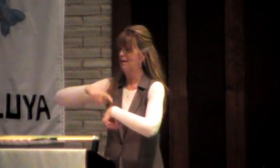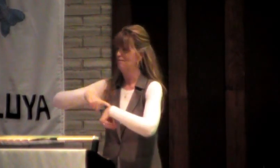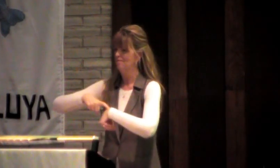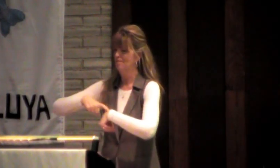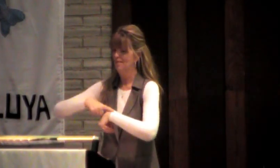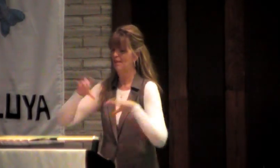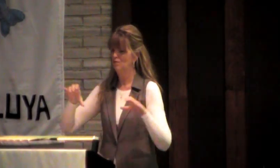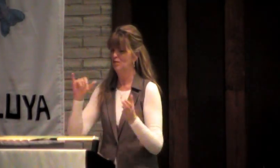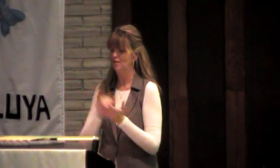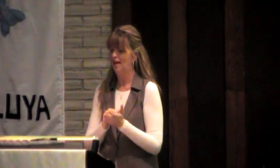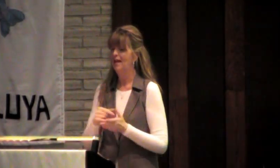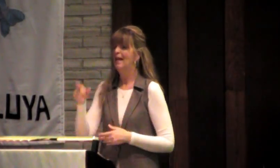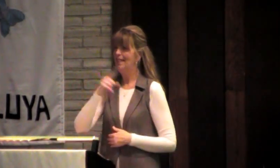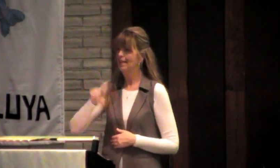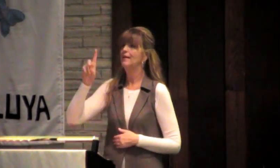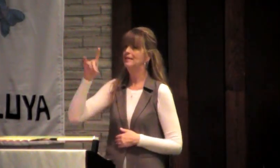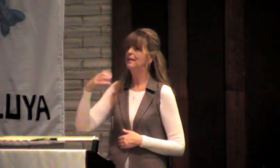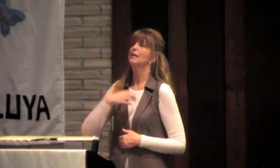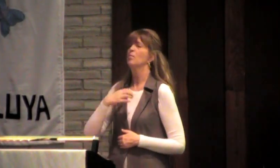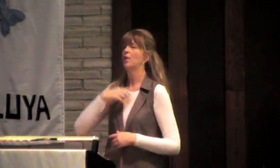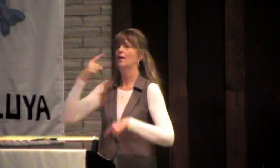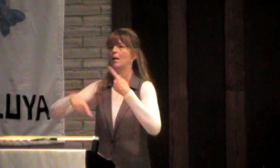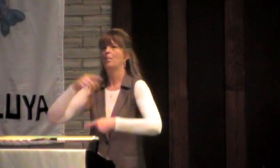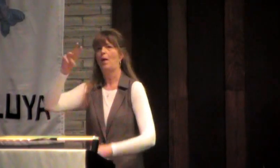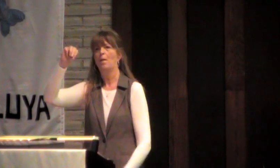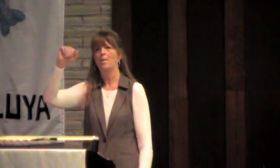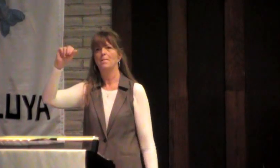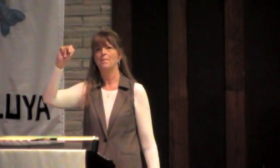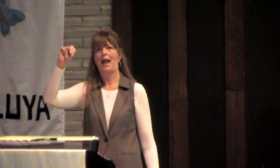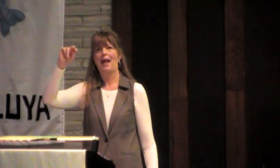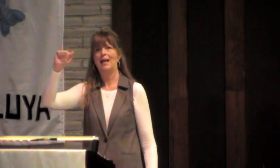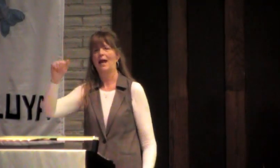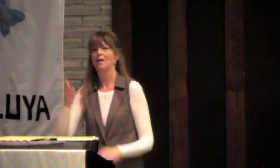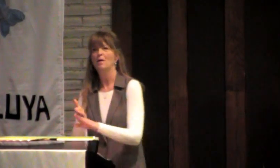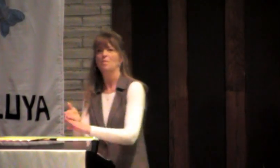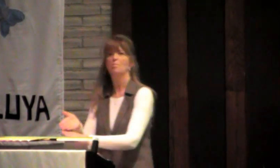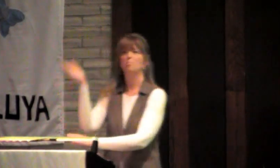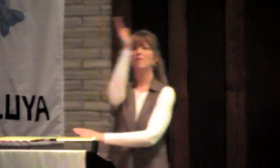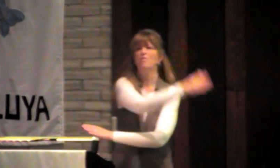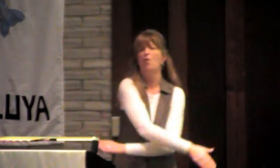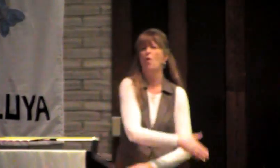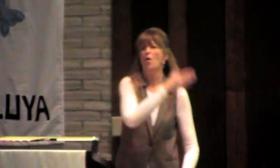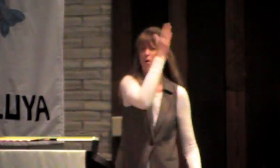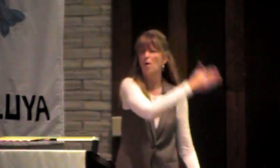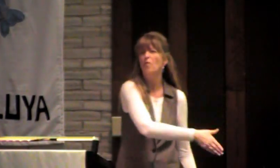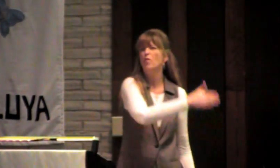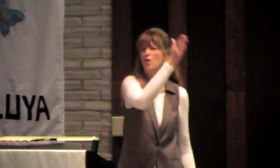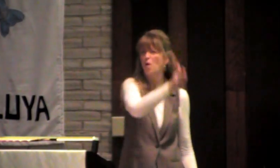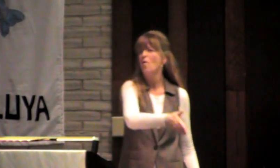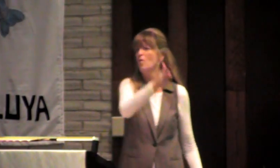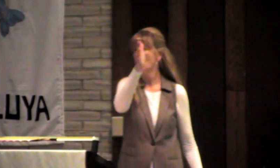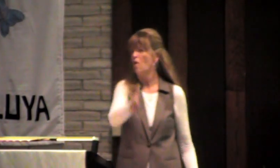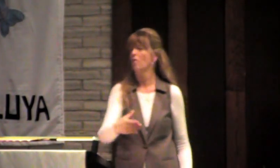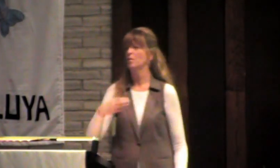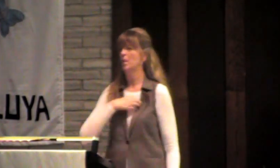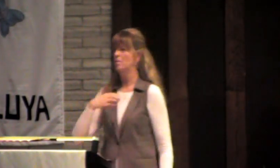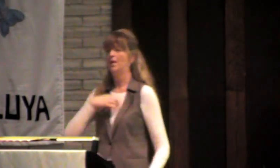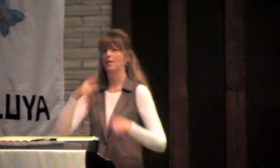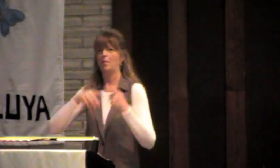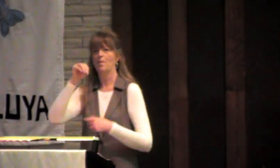was the eighth time that they did that. And they did complain about the manna. You know, before, over and over and over,